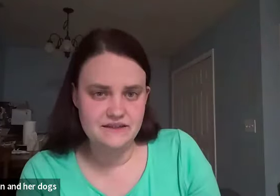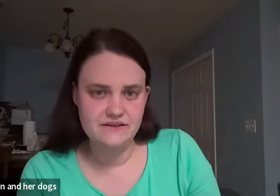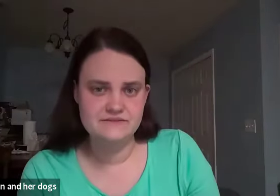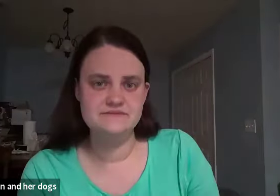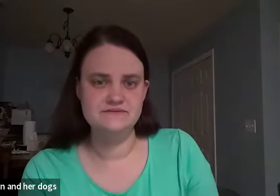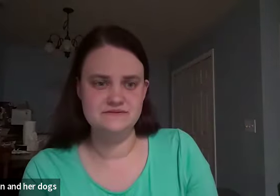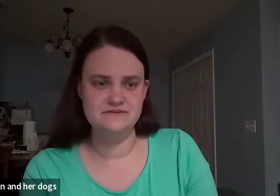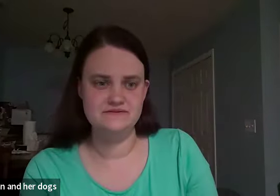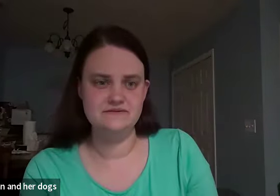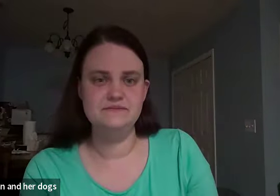E,